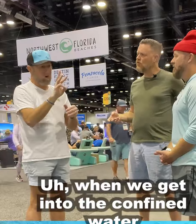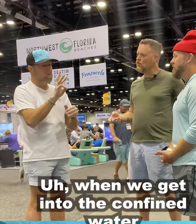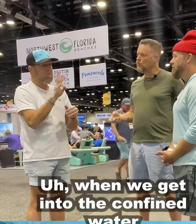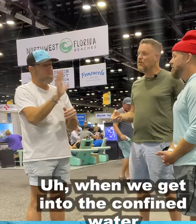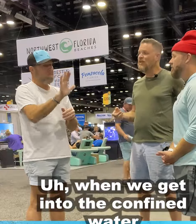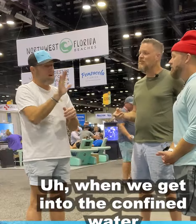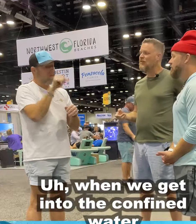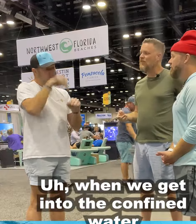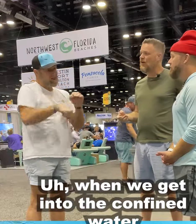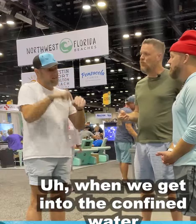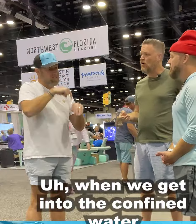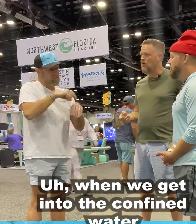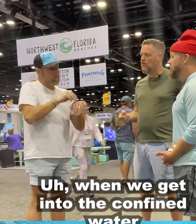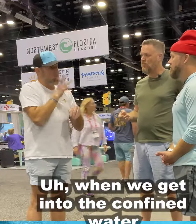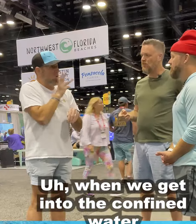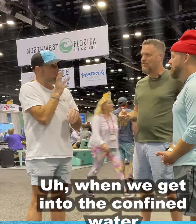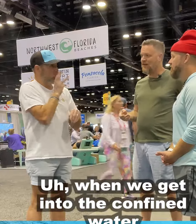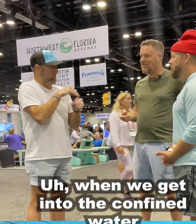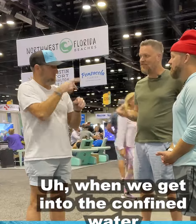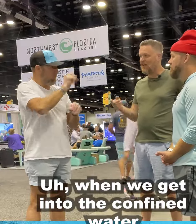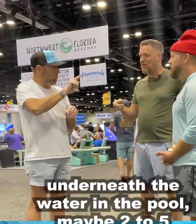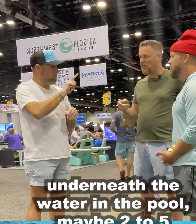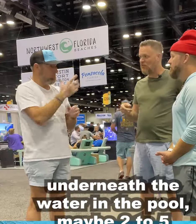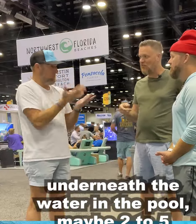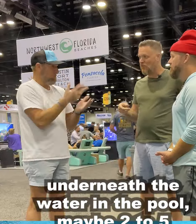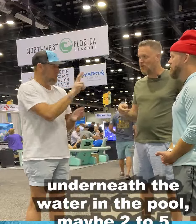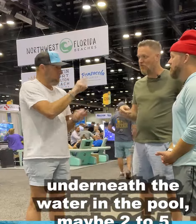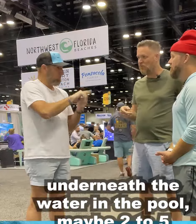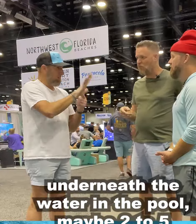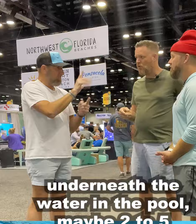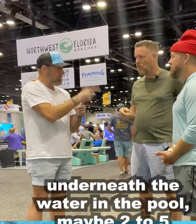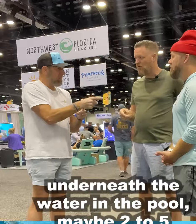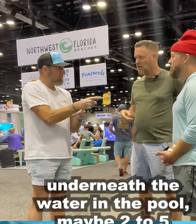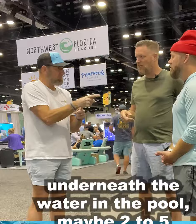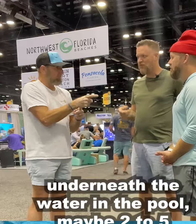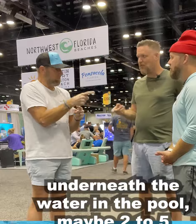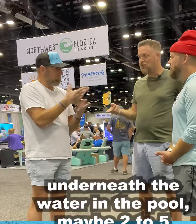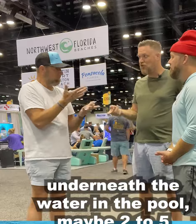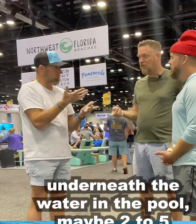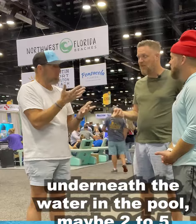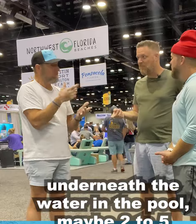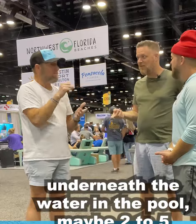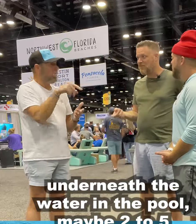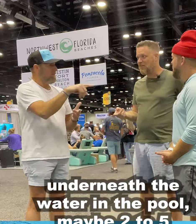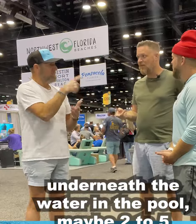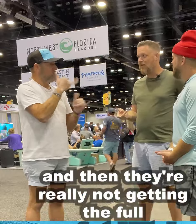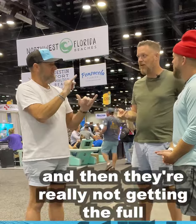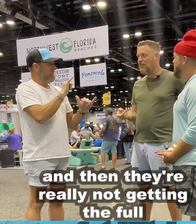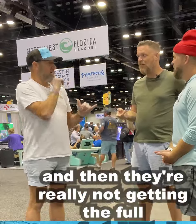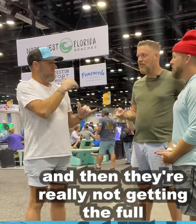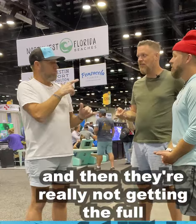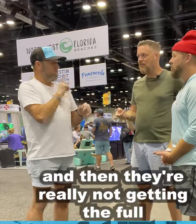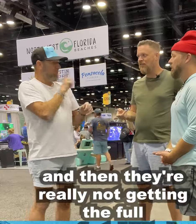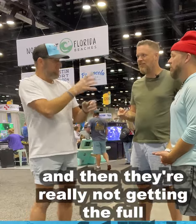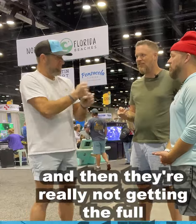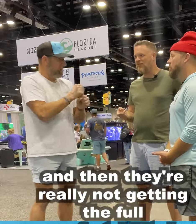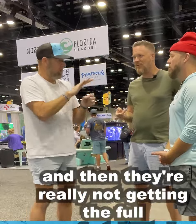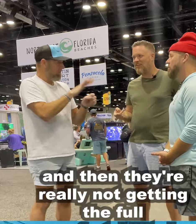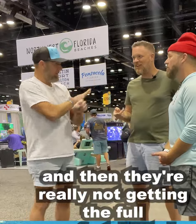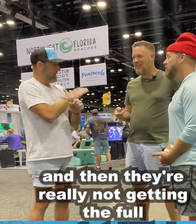When we get into the confined water, their downtime underneath the water in the pool, you know, maybe two to five minutes. And then they're really not